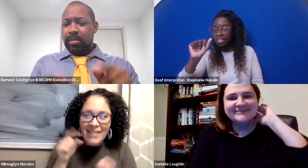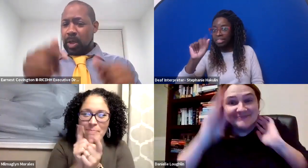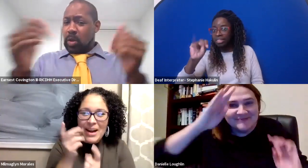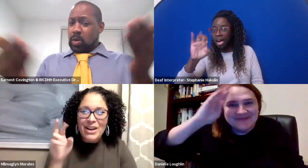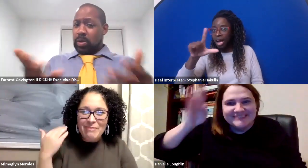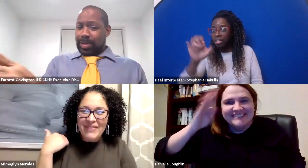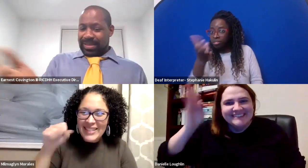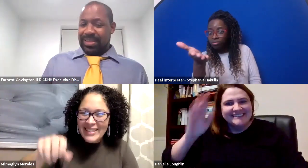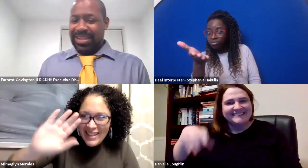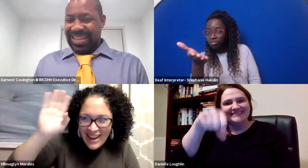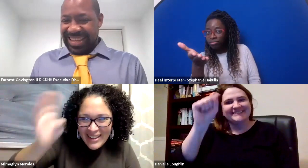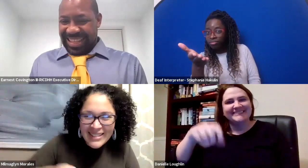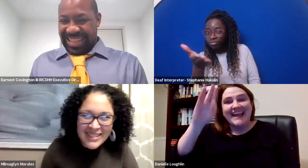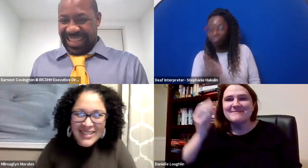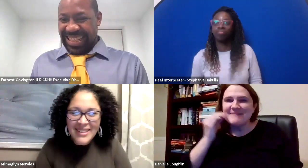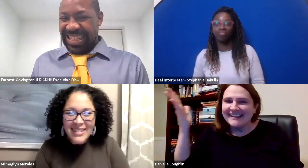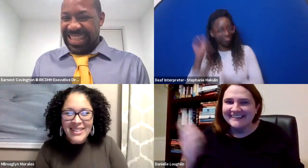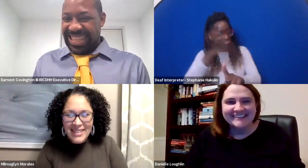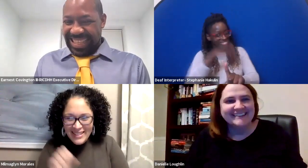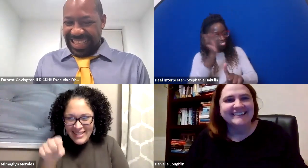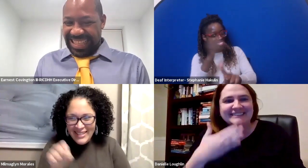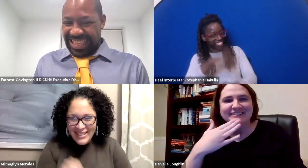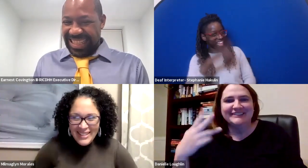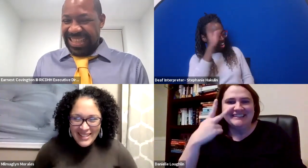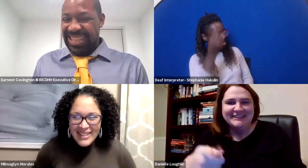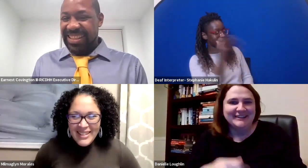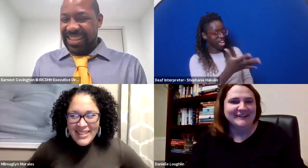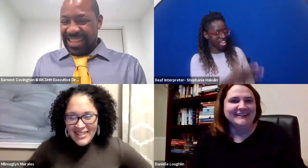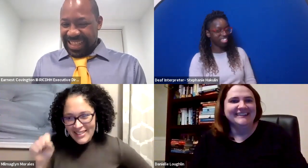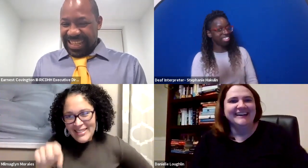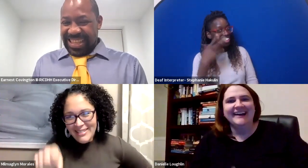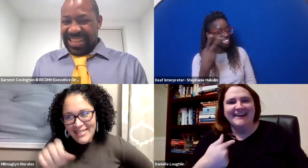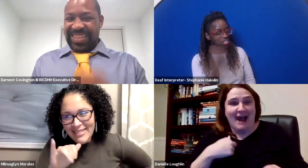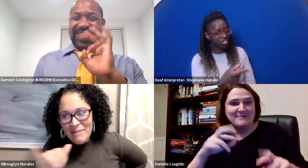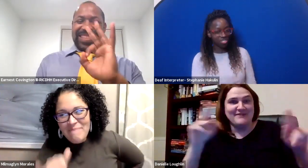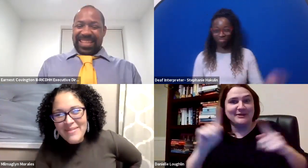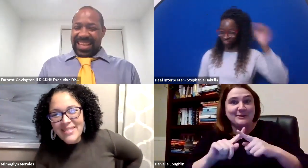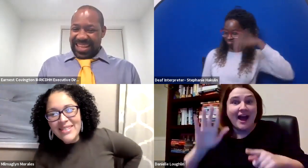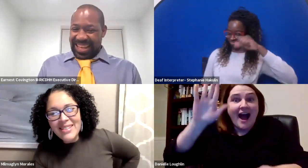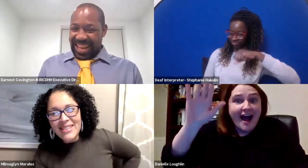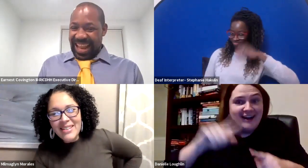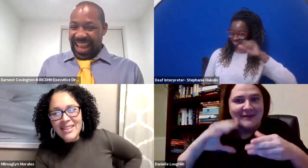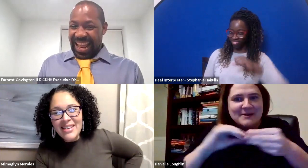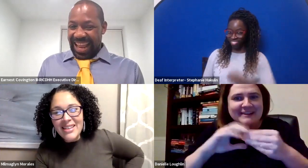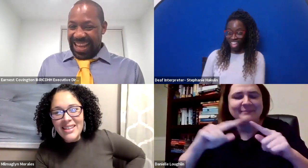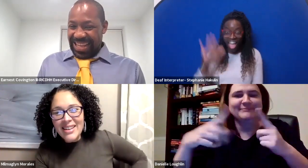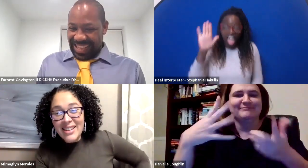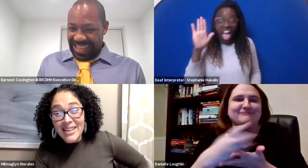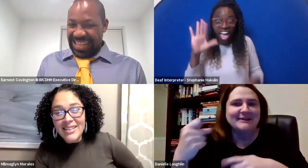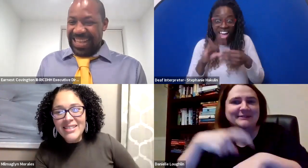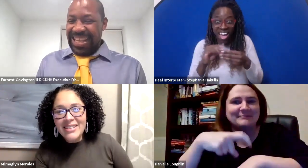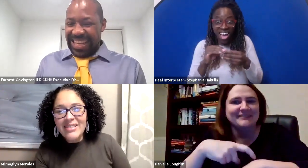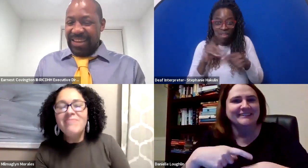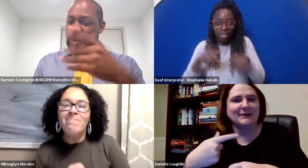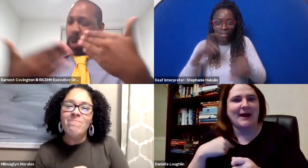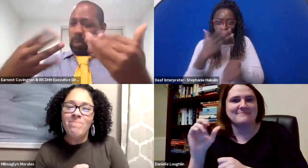you could, there's Danielle. Yes, hi, hi, Mil Maglin. Great to see you here. I wanted